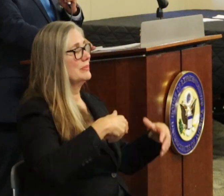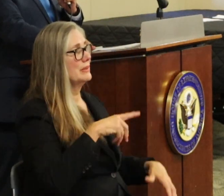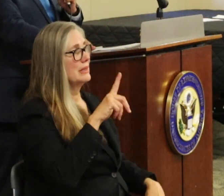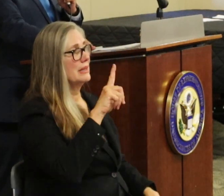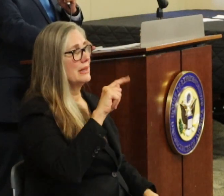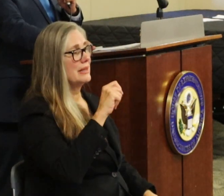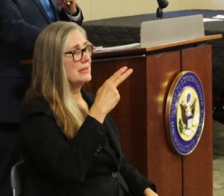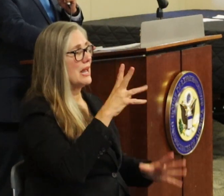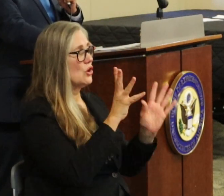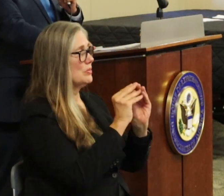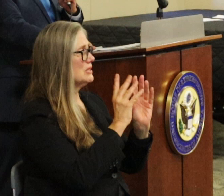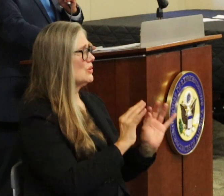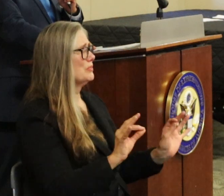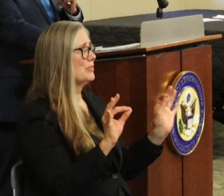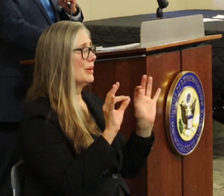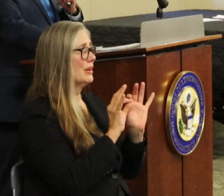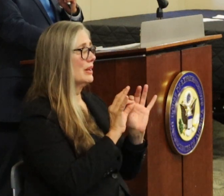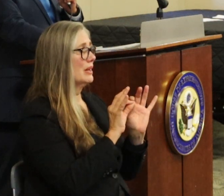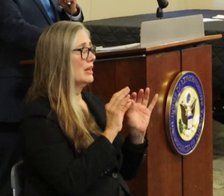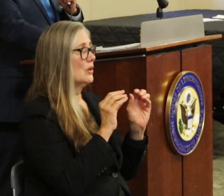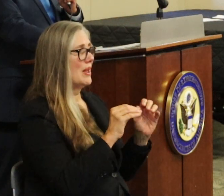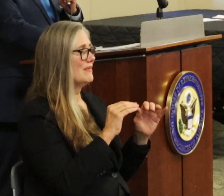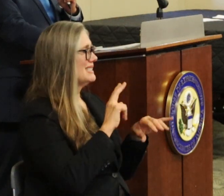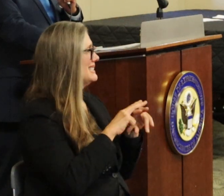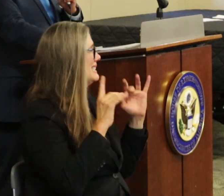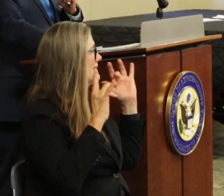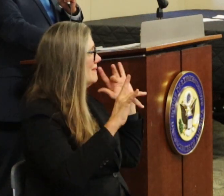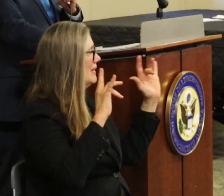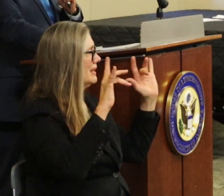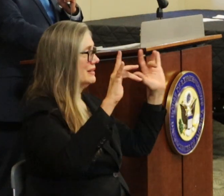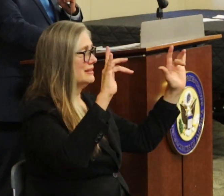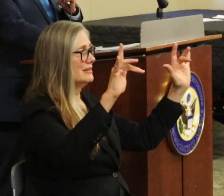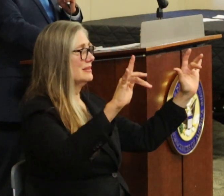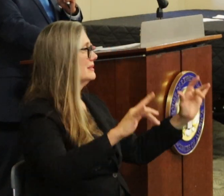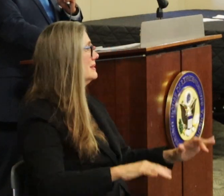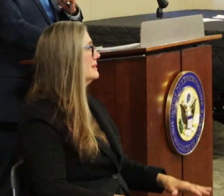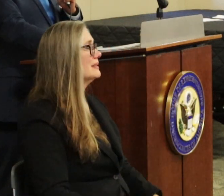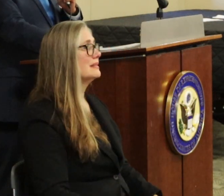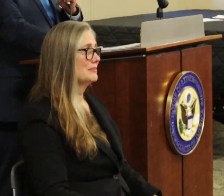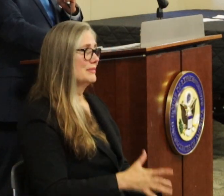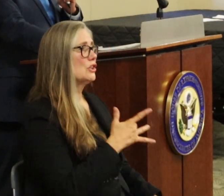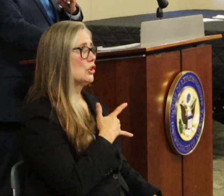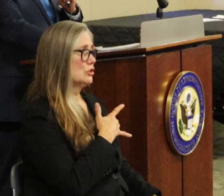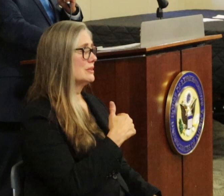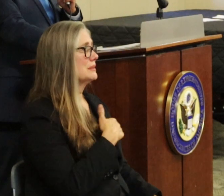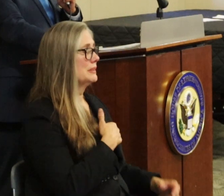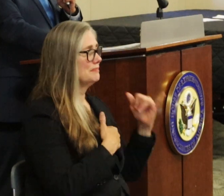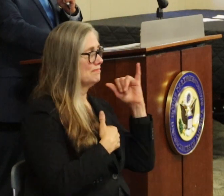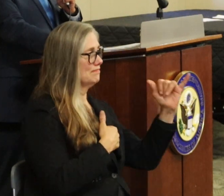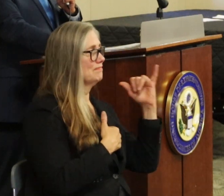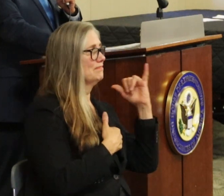meeting, so important, we have so many vacant seats. That is a concern to me. Me